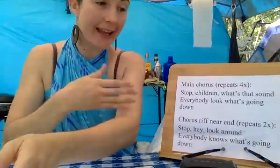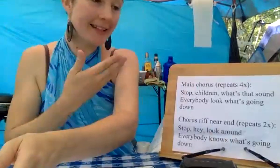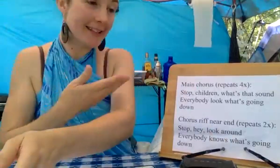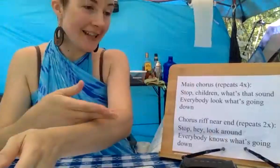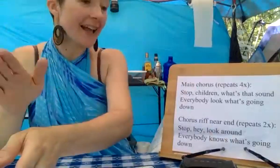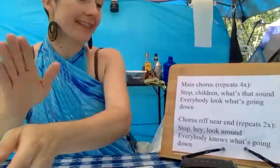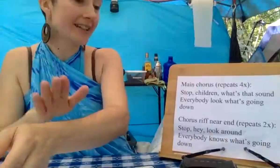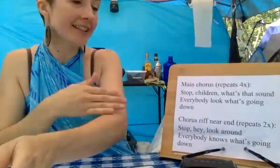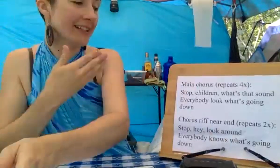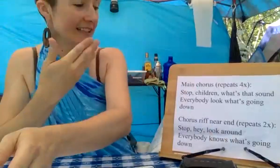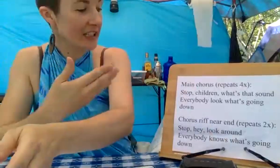ain't exactly clear.